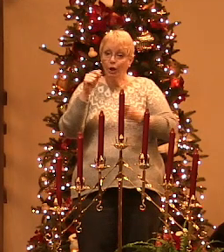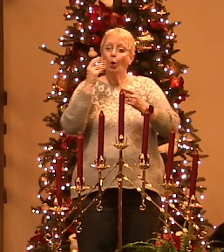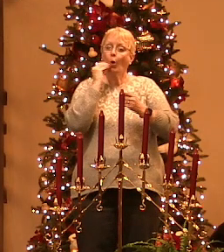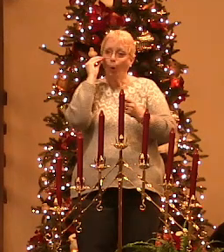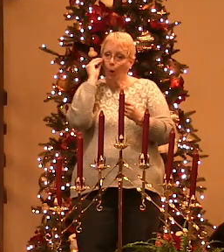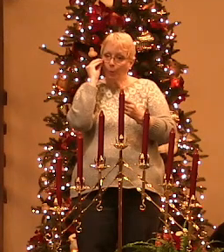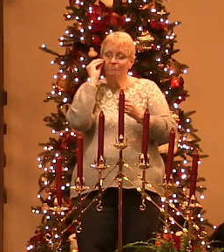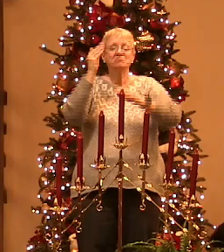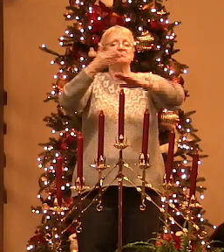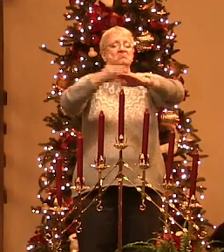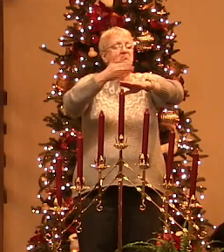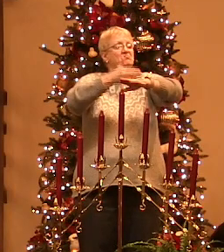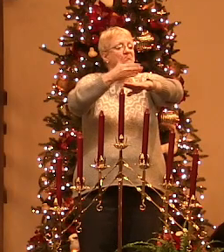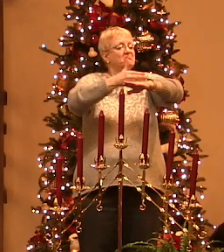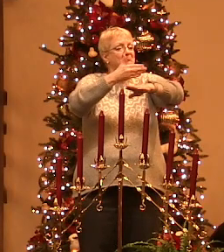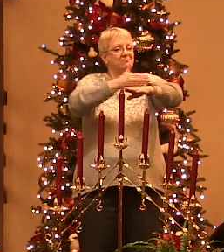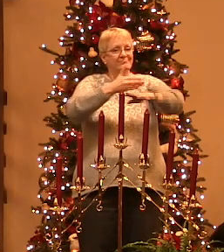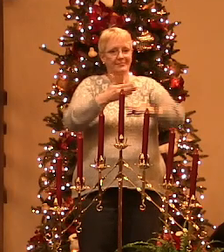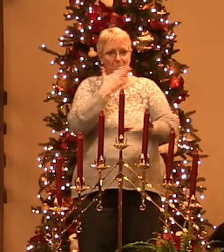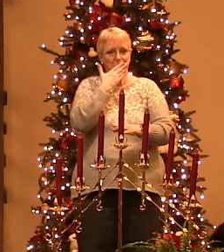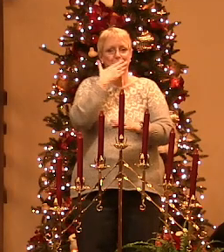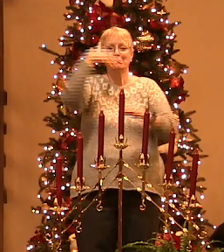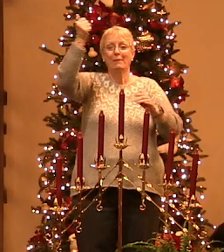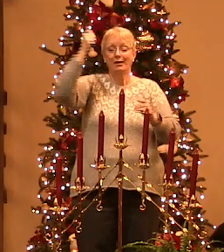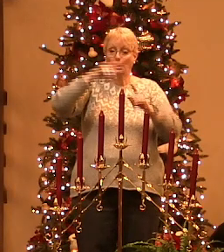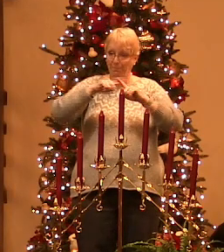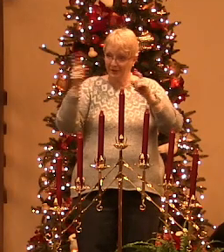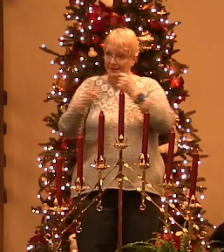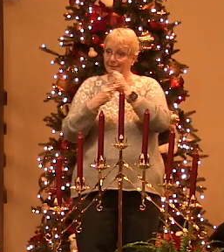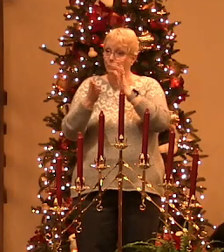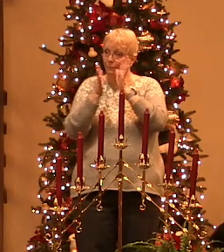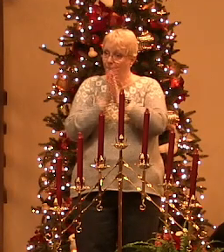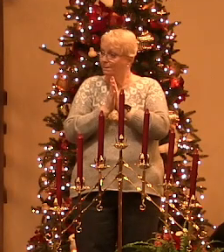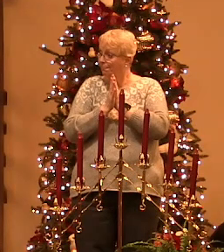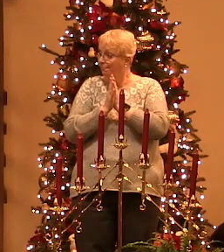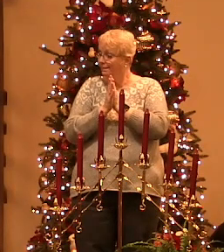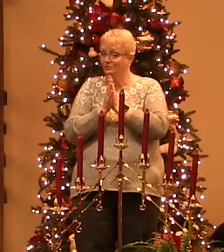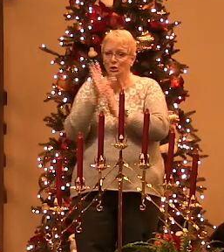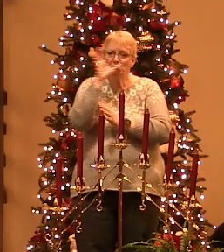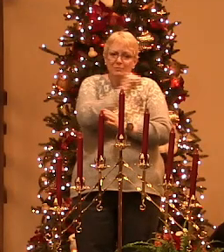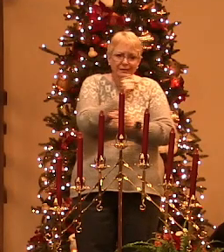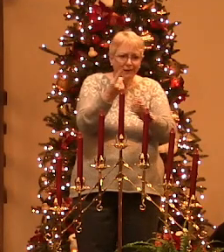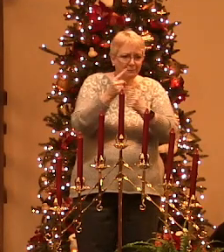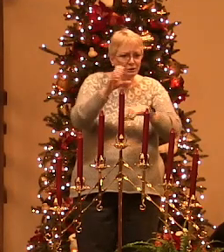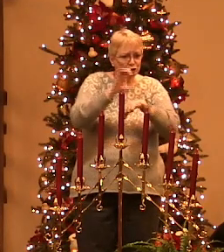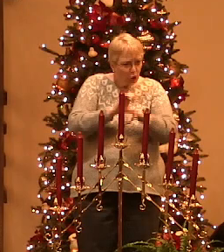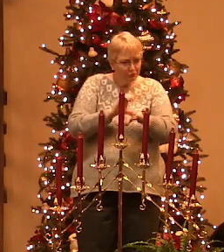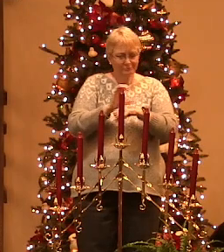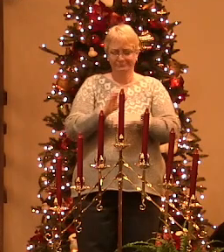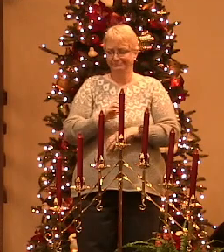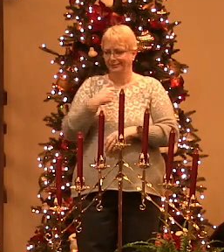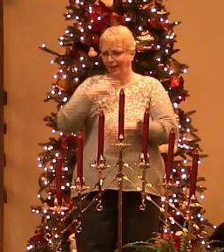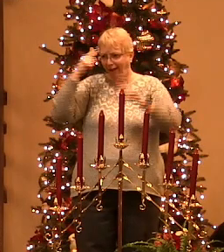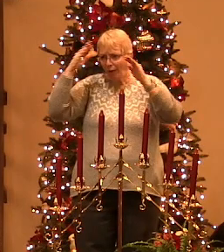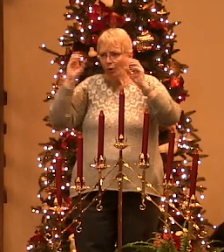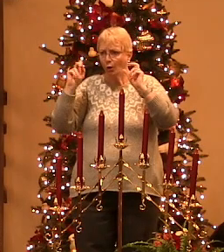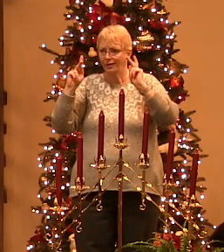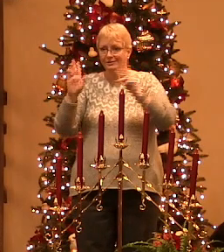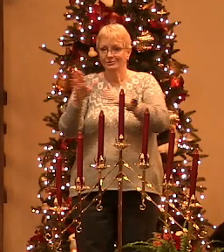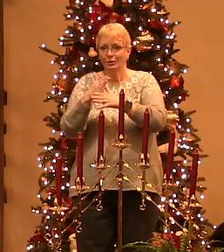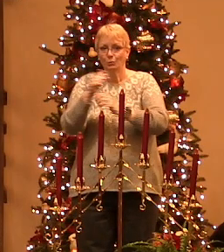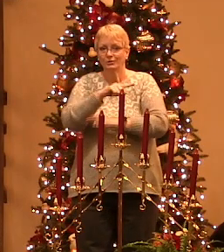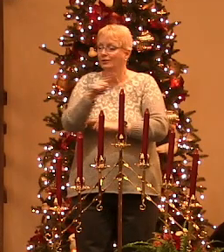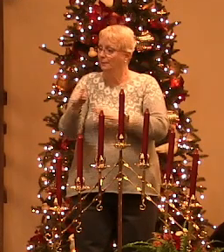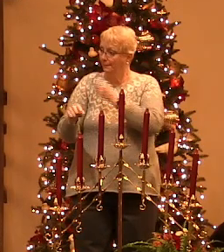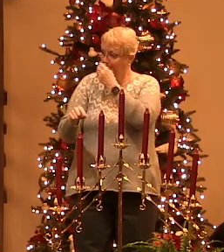She's recovering pretty well, actually, but keep her in prayer. She misses being here. And I hope it's okay that I'm going to share this,